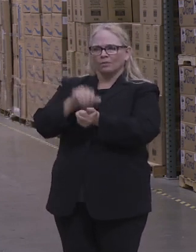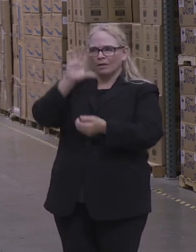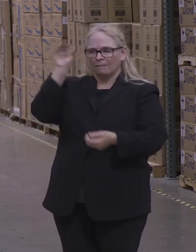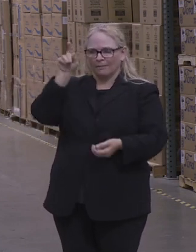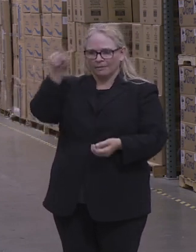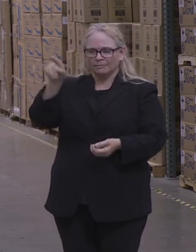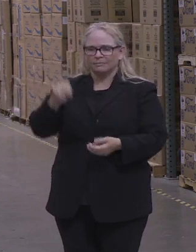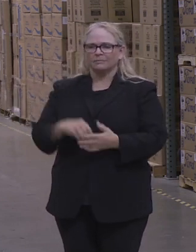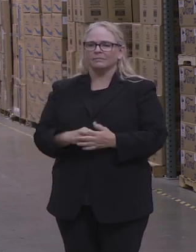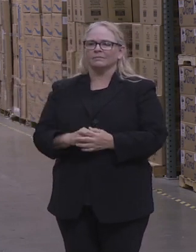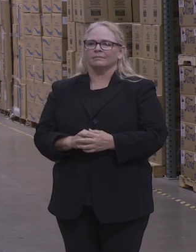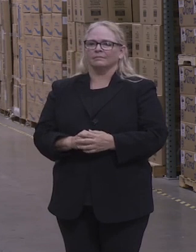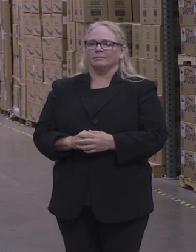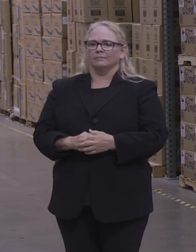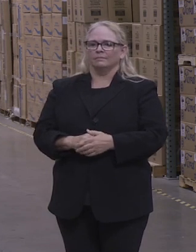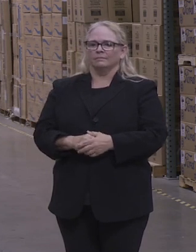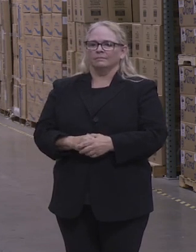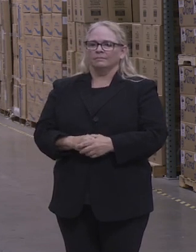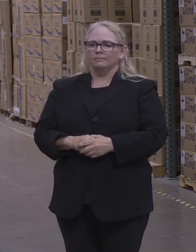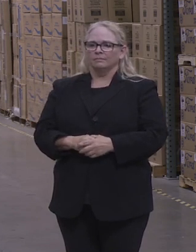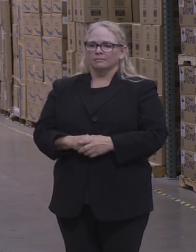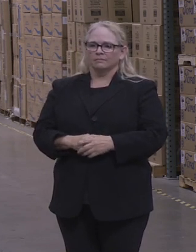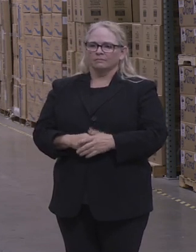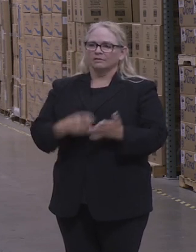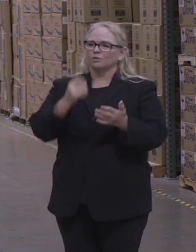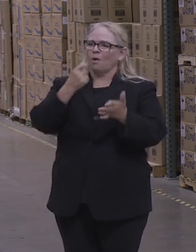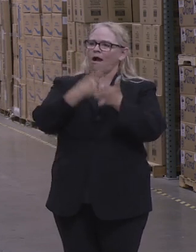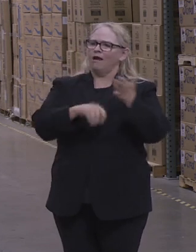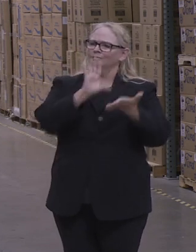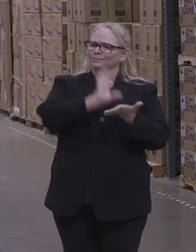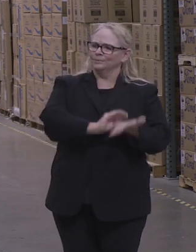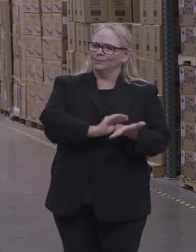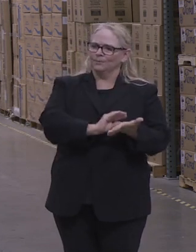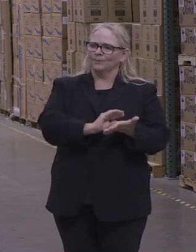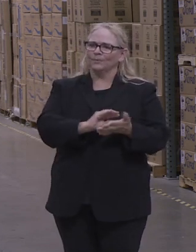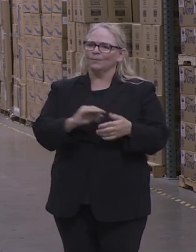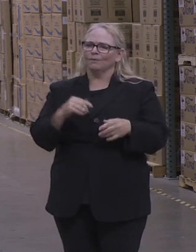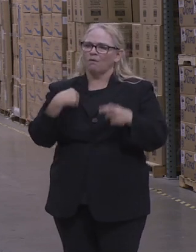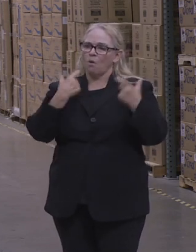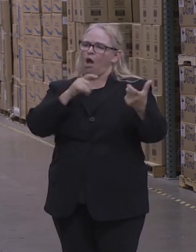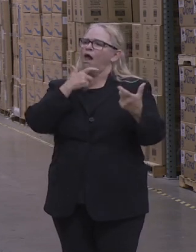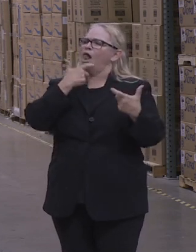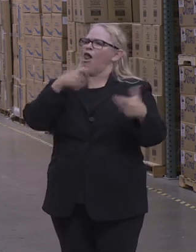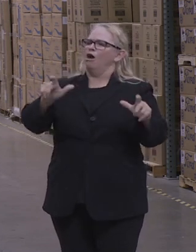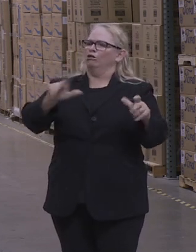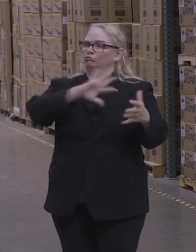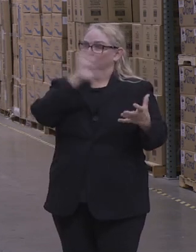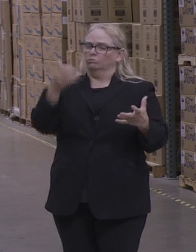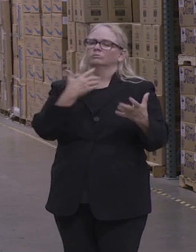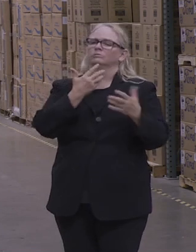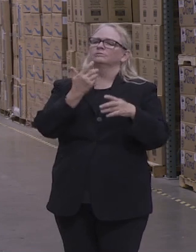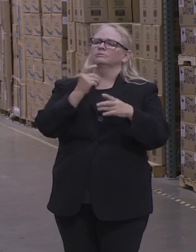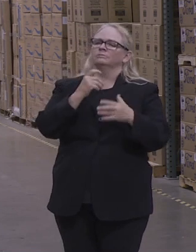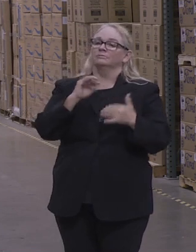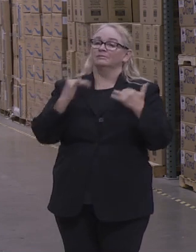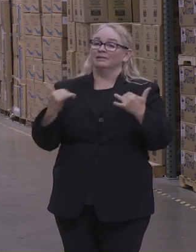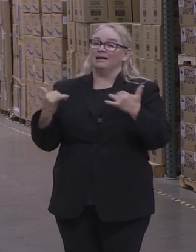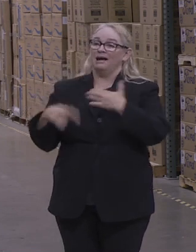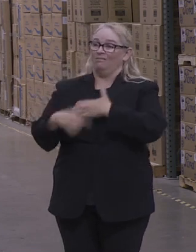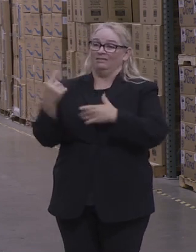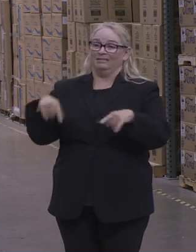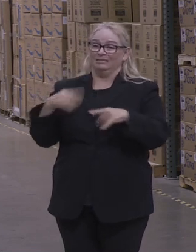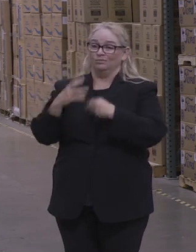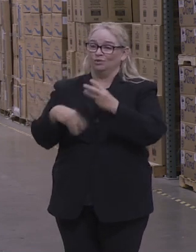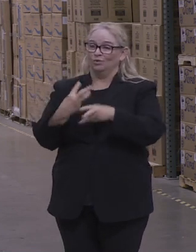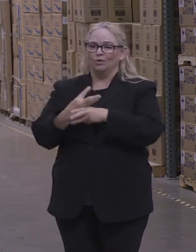contract quite significantly. Again, we're in a different environment, and we're going to demand more competitive pricing, not only in this environment, but